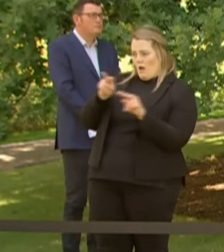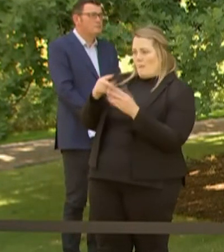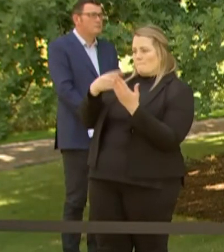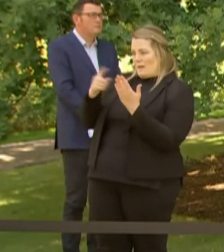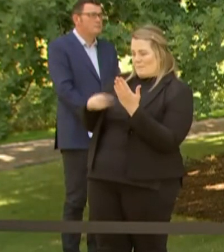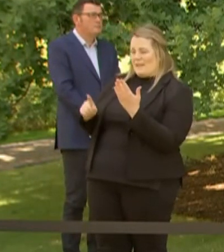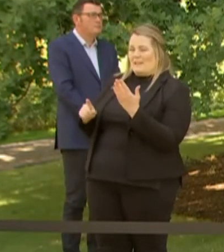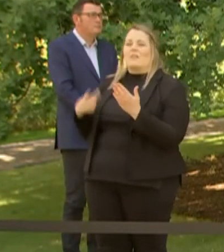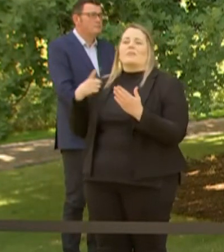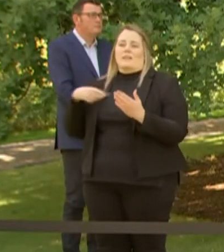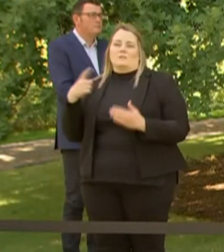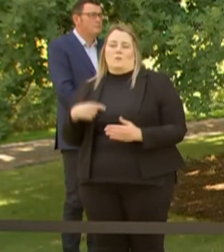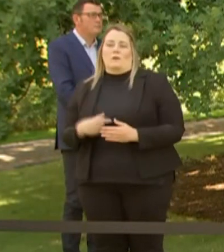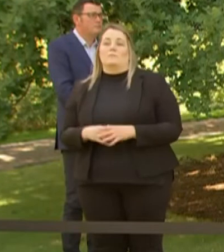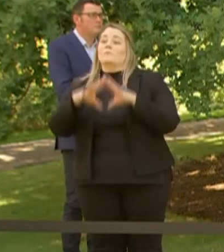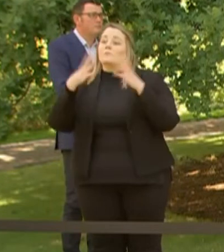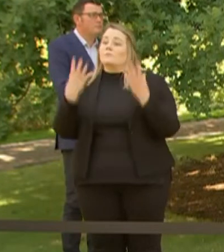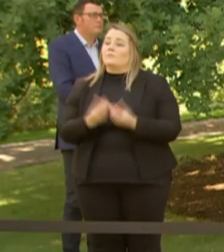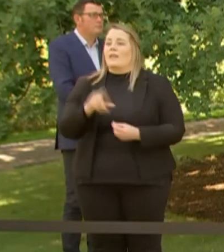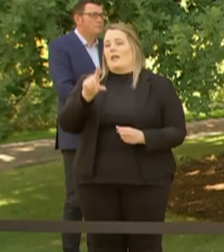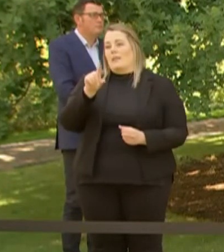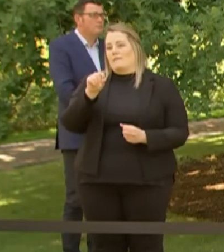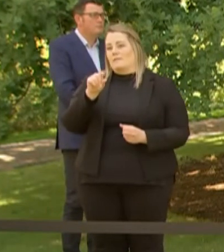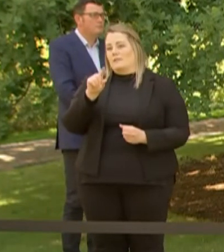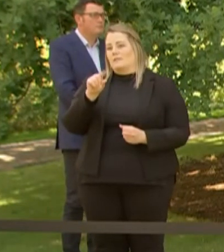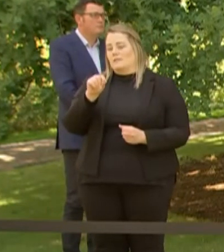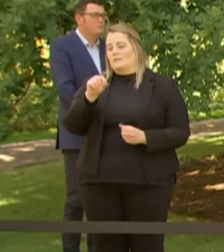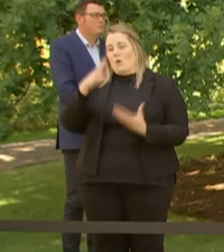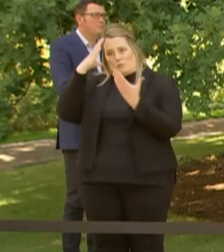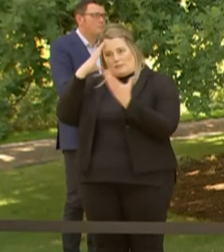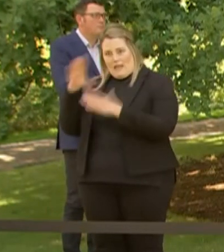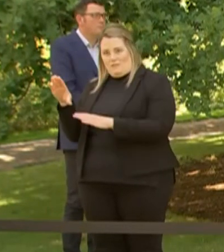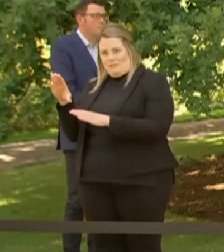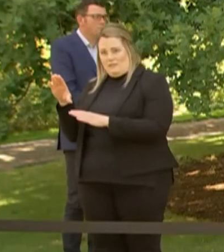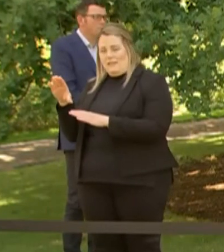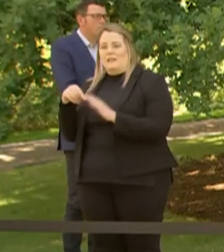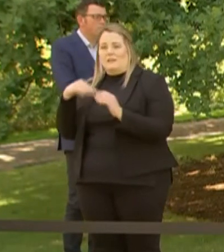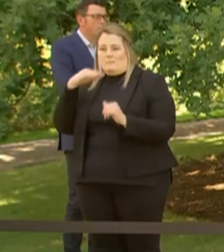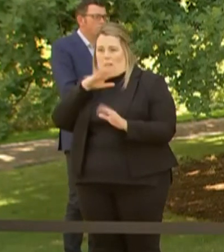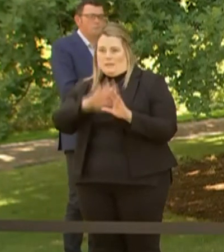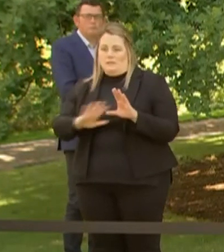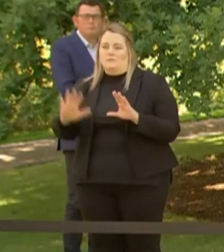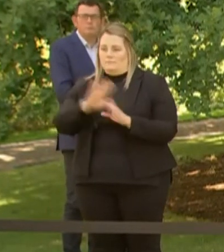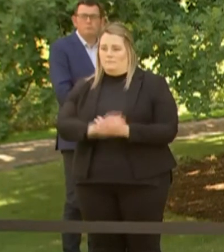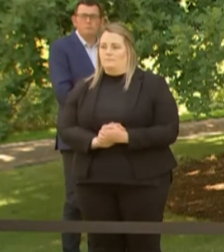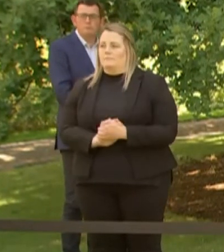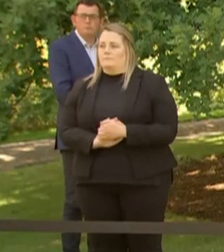prevention perspective. So there are 11 hotels across Melbourne and the airport regions.